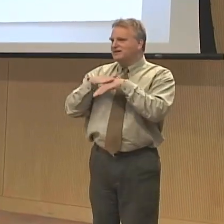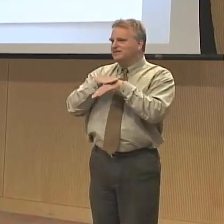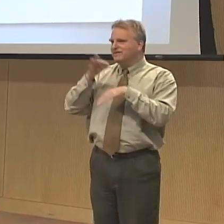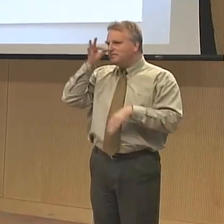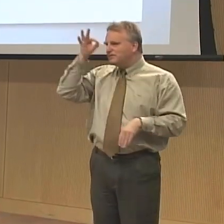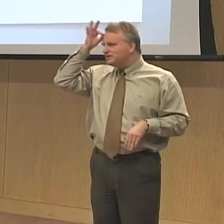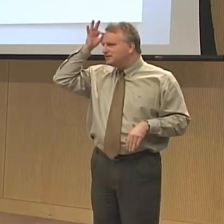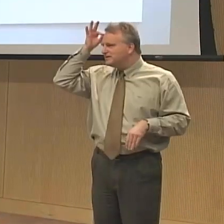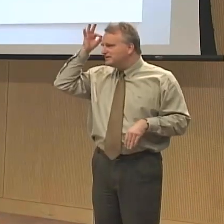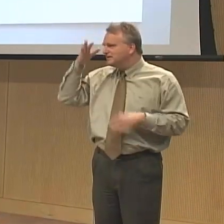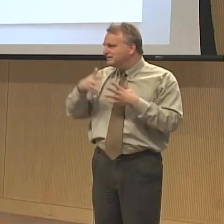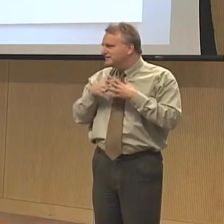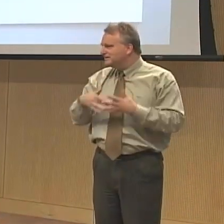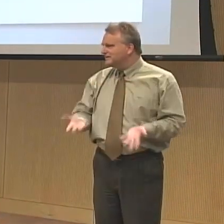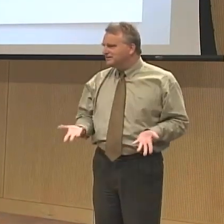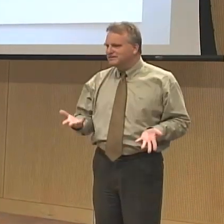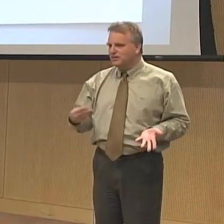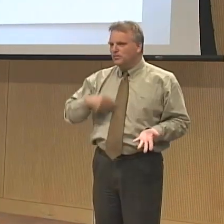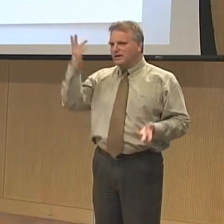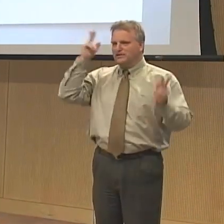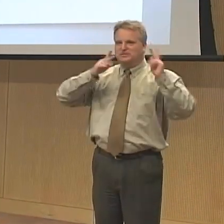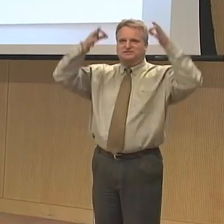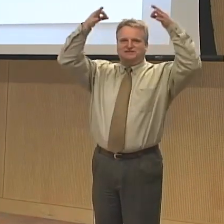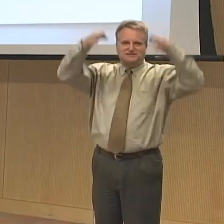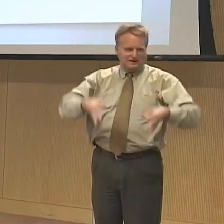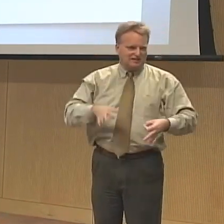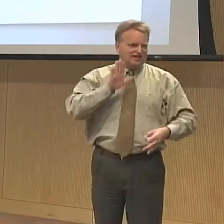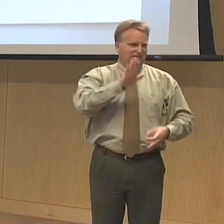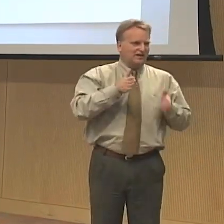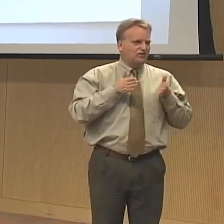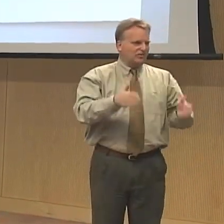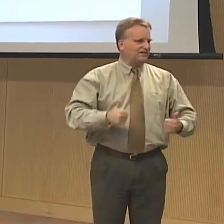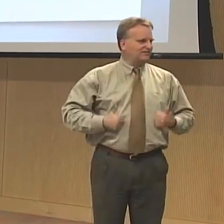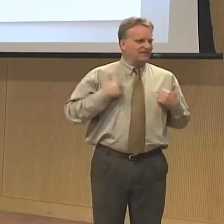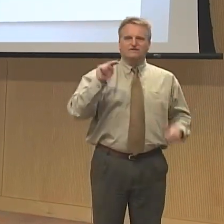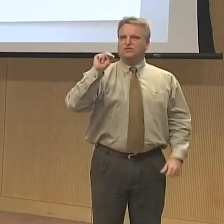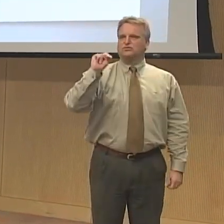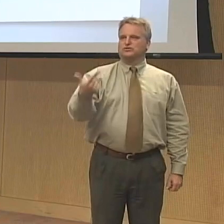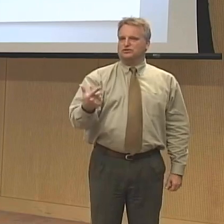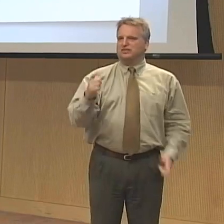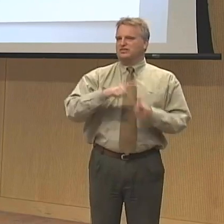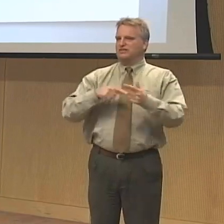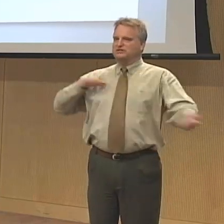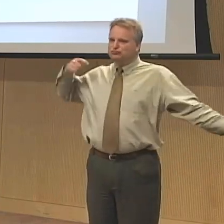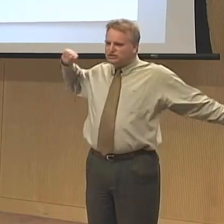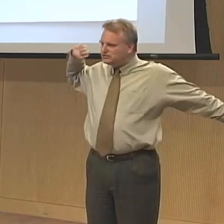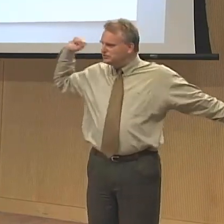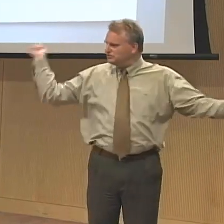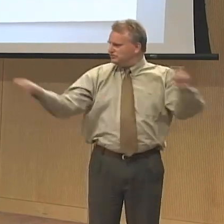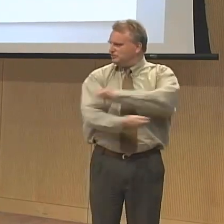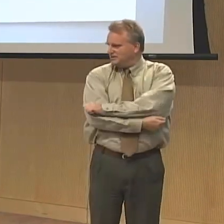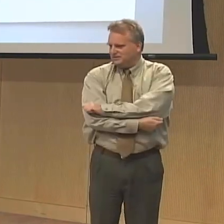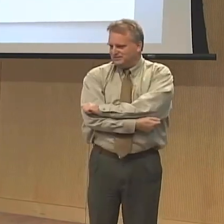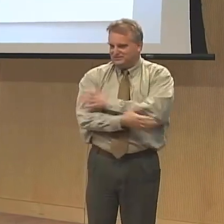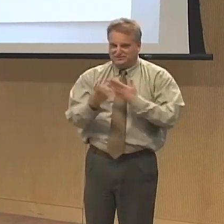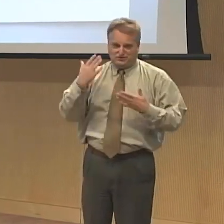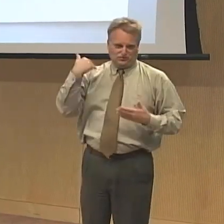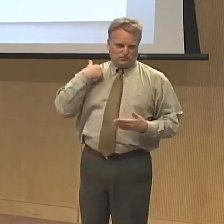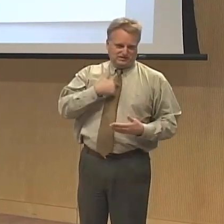this is the way it should be. Think about the Native American Indians, where white people decided their way of life was no good and made drastic changes. We